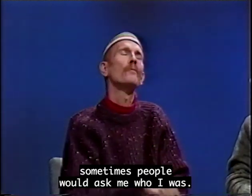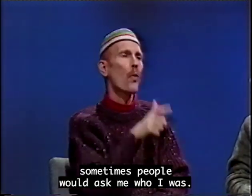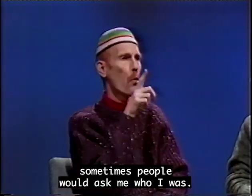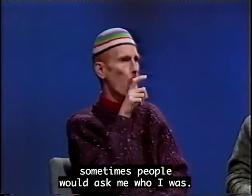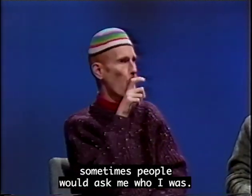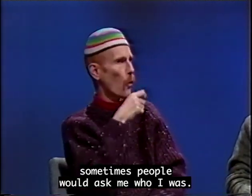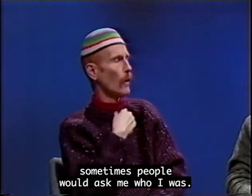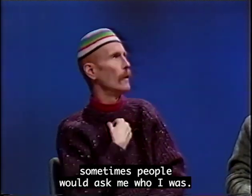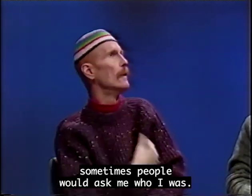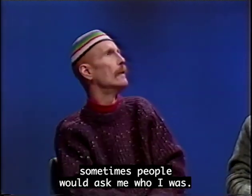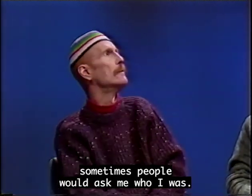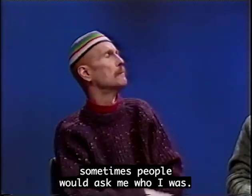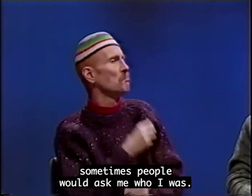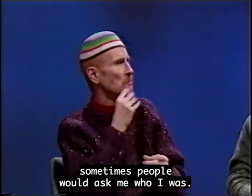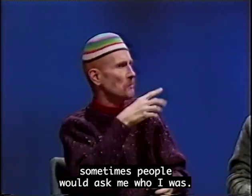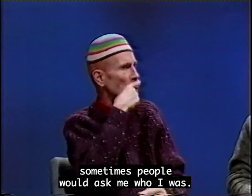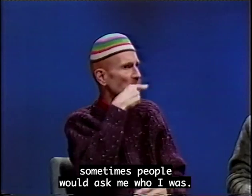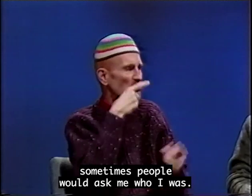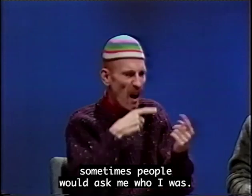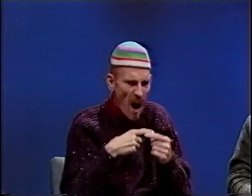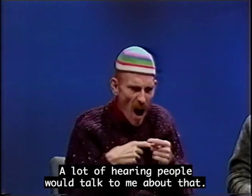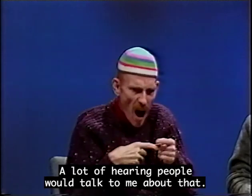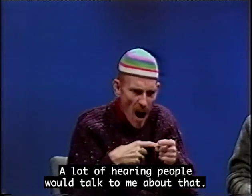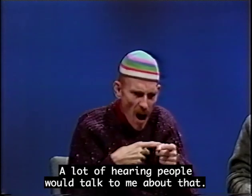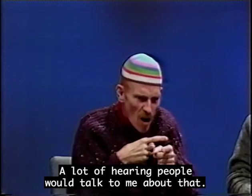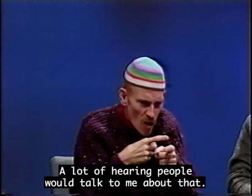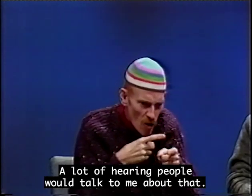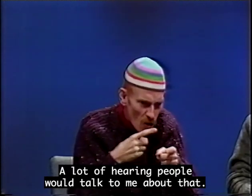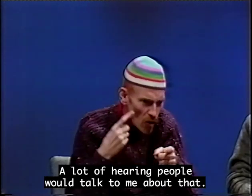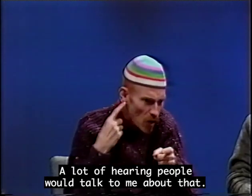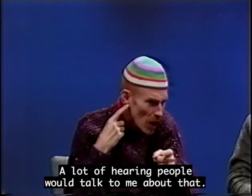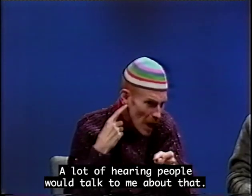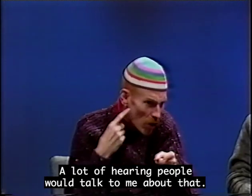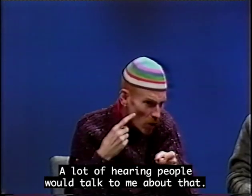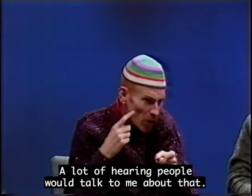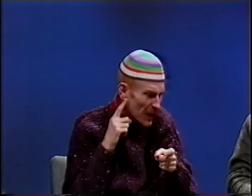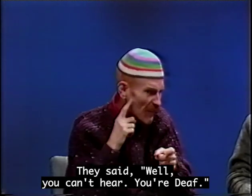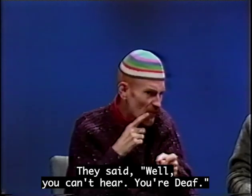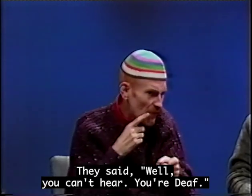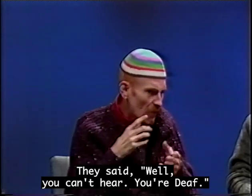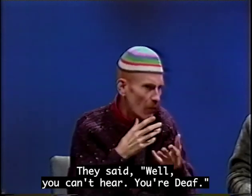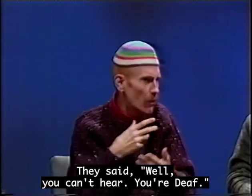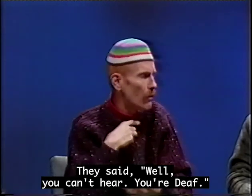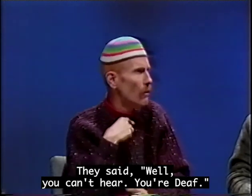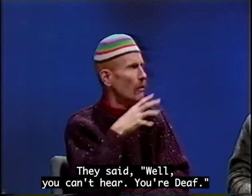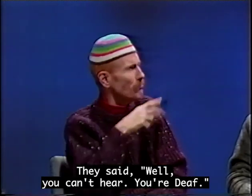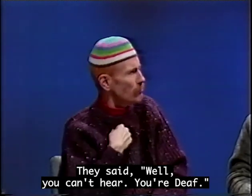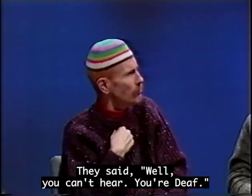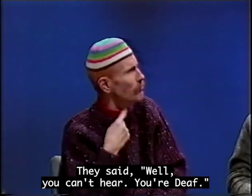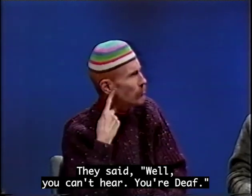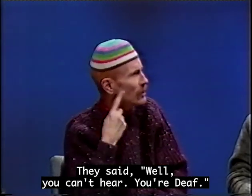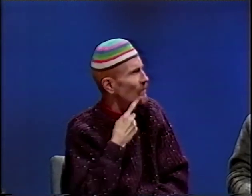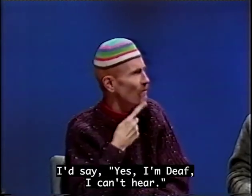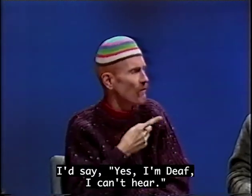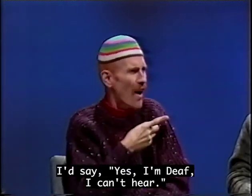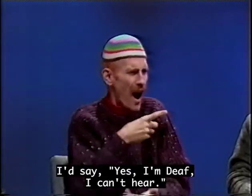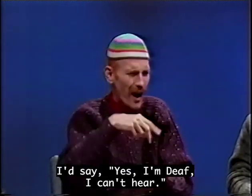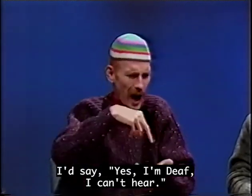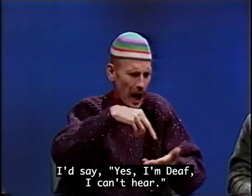sometimes people would ask me who I was. A lot of hearing people would talk to me about that. They say, well, you can't hear, you're deaf. I'd say, yes, I'm deaf, I